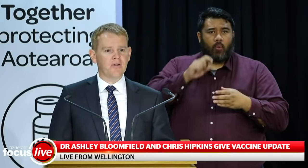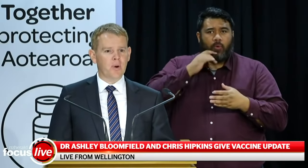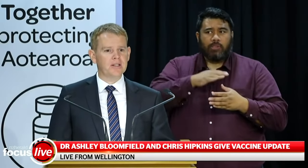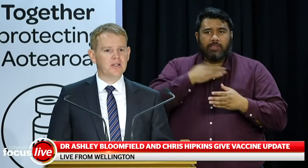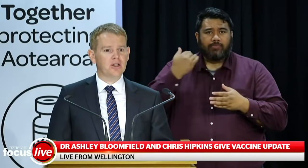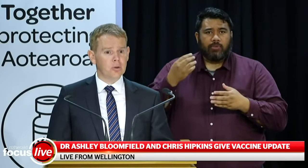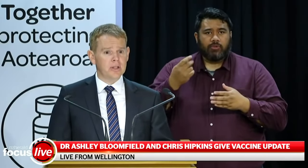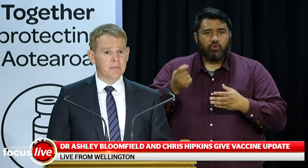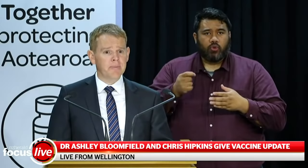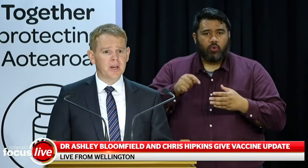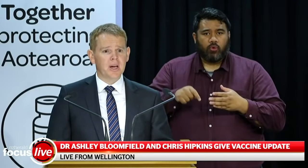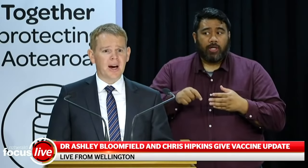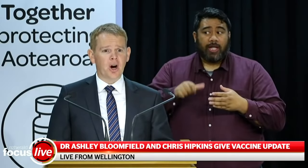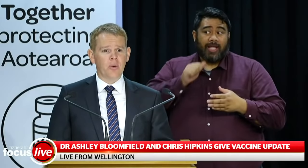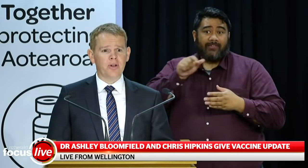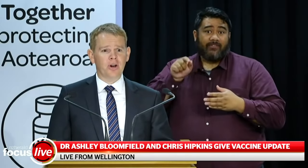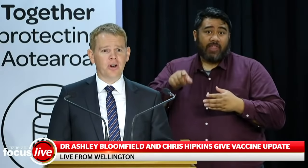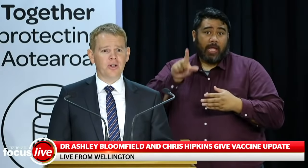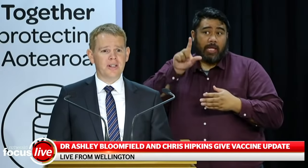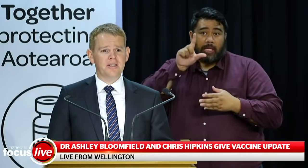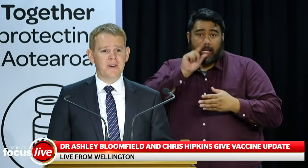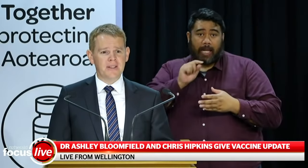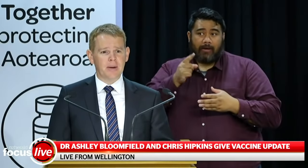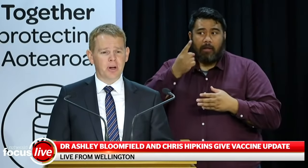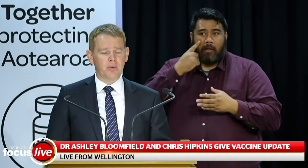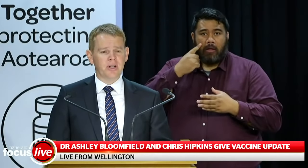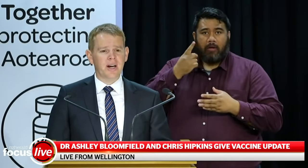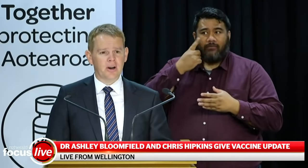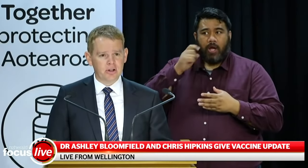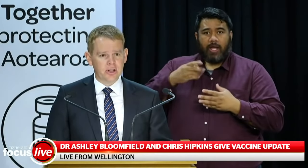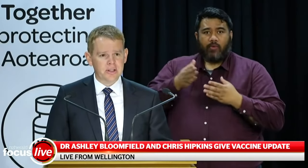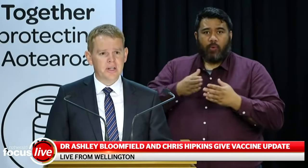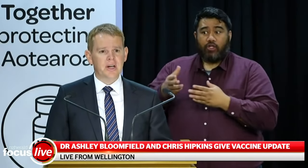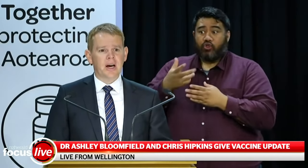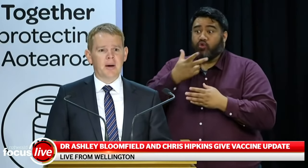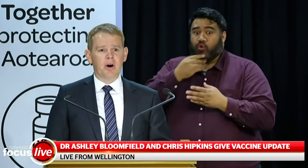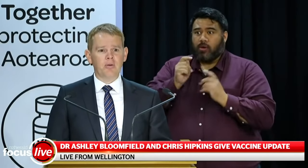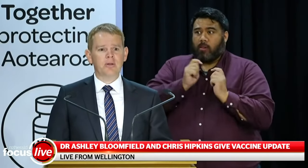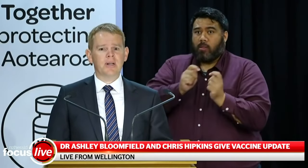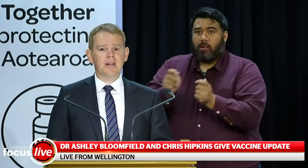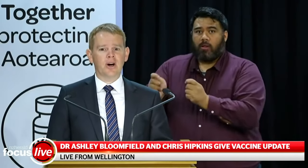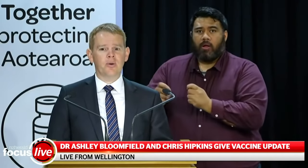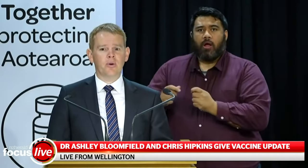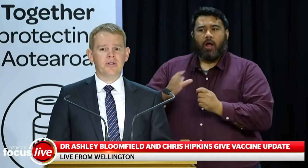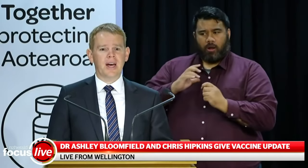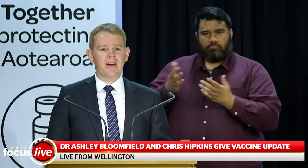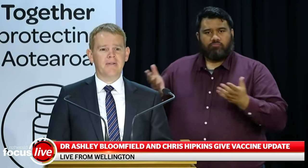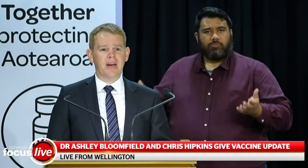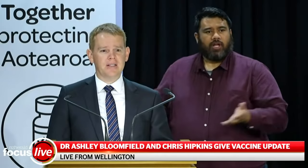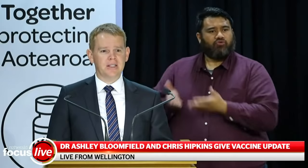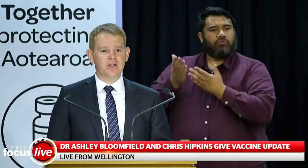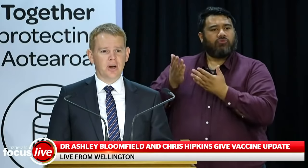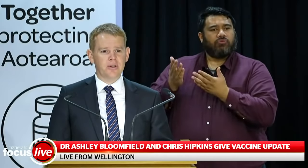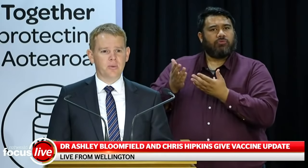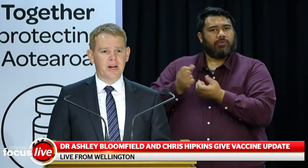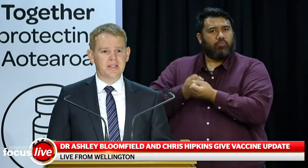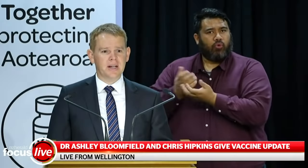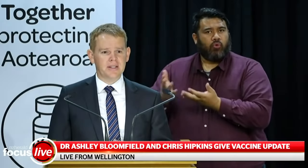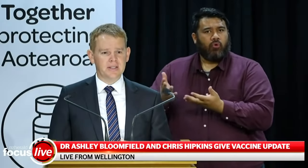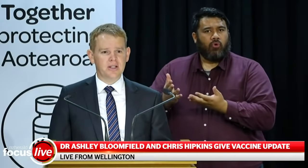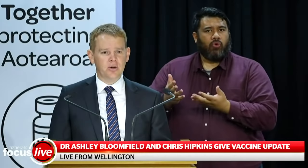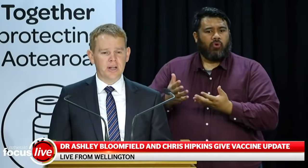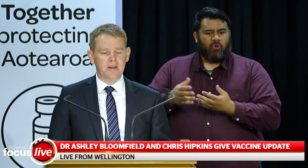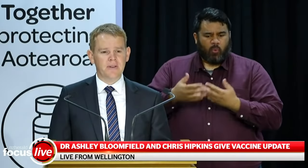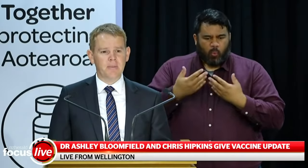find creative ways to use them, I would not only defend that, but I would encourage it. Ultimately, I don't want to have vaccines going to